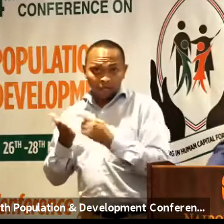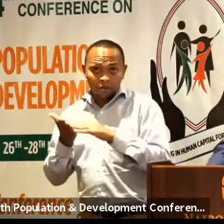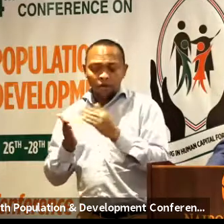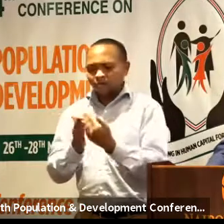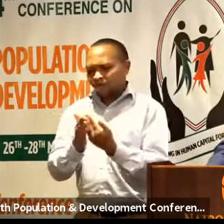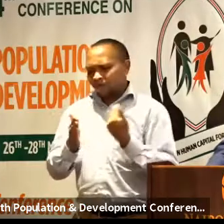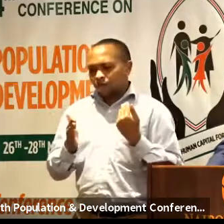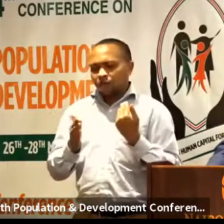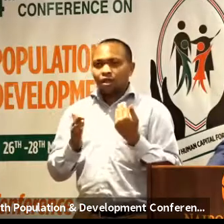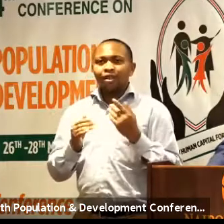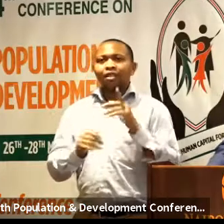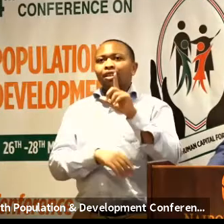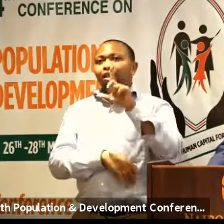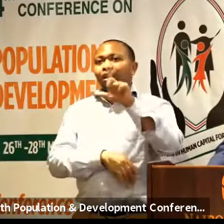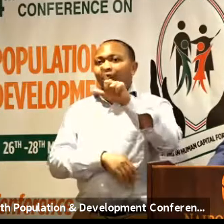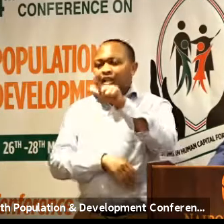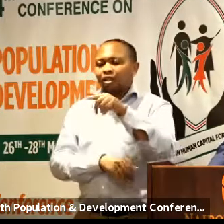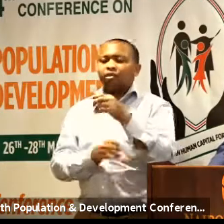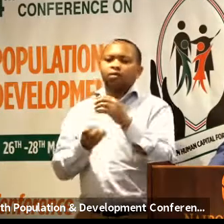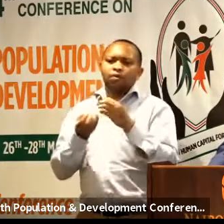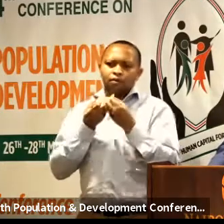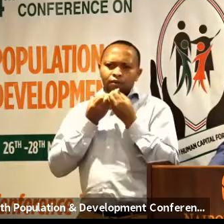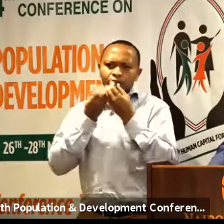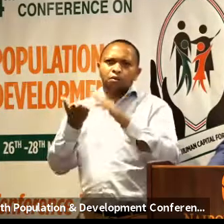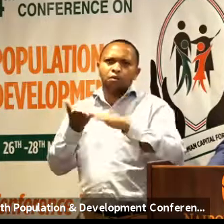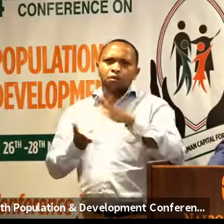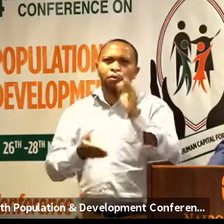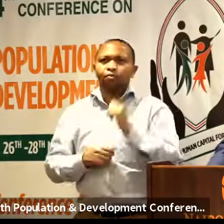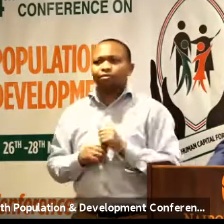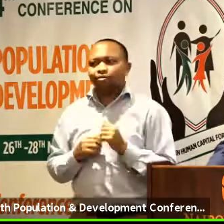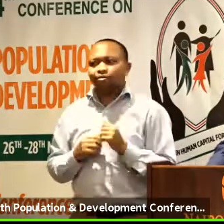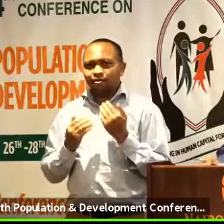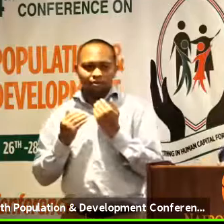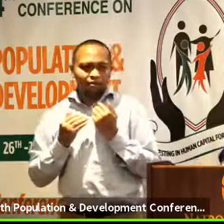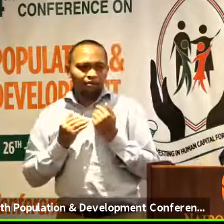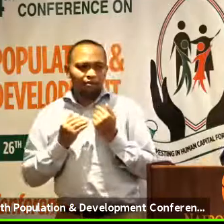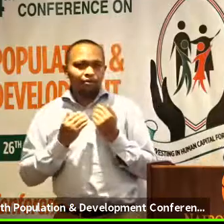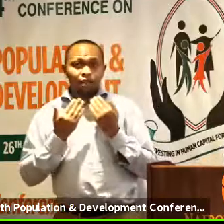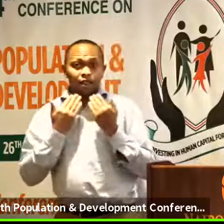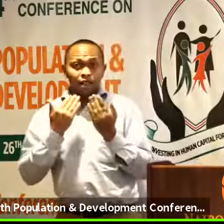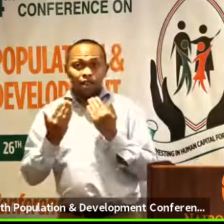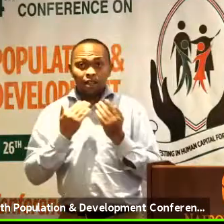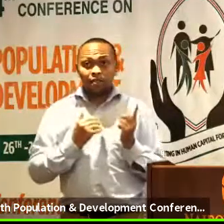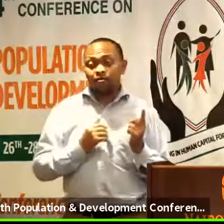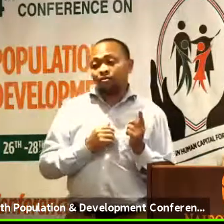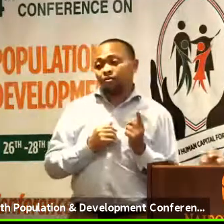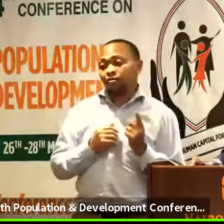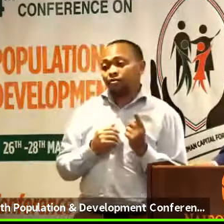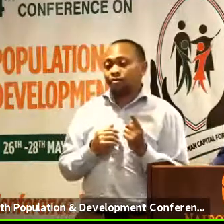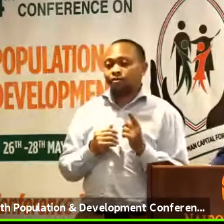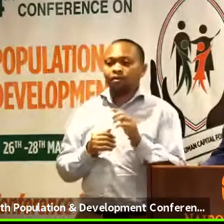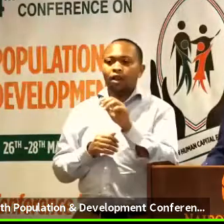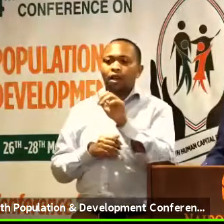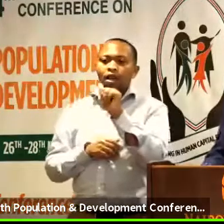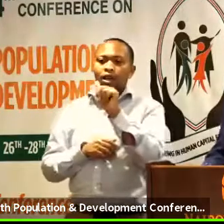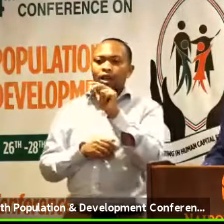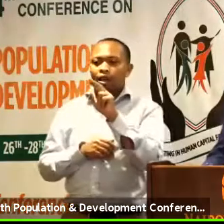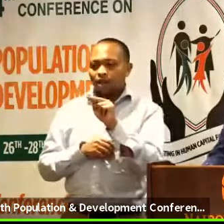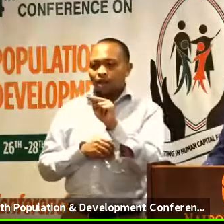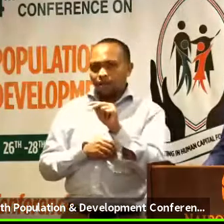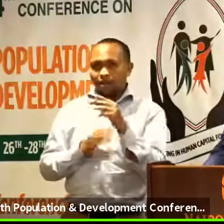maybe that will come out from the rapporteurs. Thank you. All right, thank you, Dr. Ann. Thank you very much, Dr. Ann